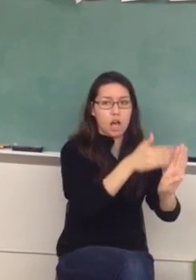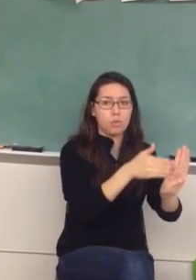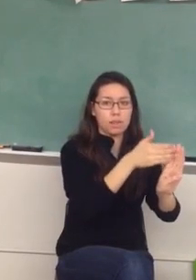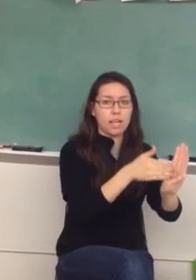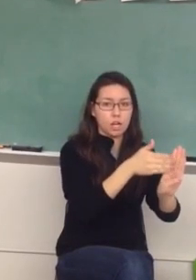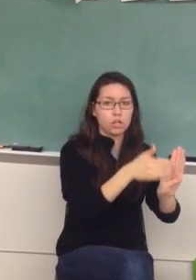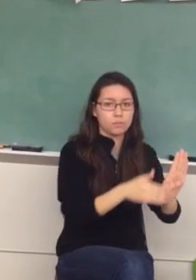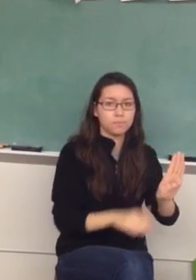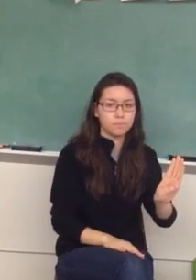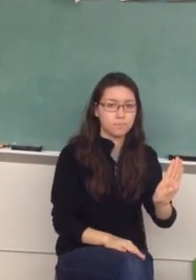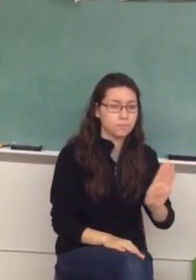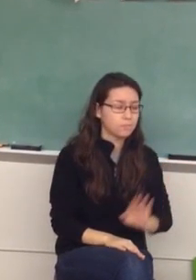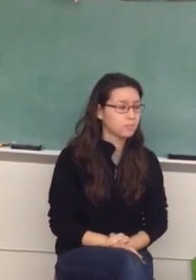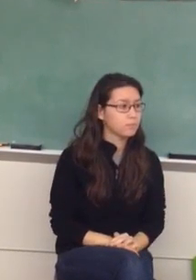to the right.